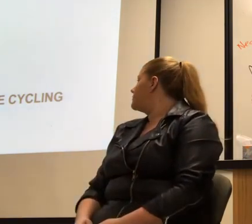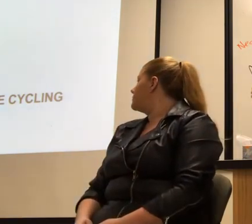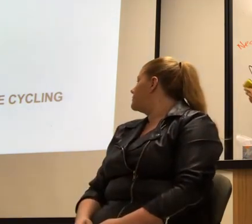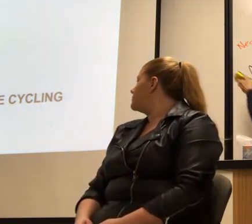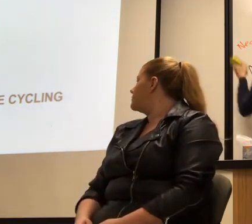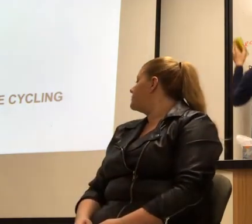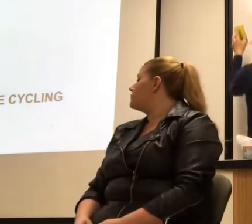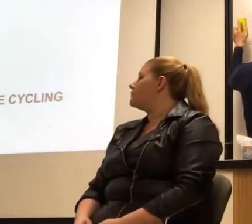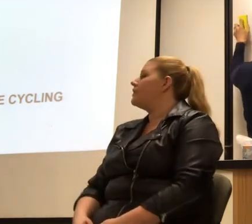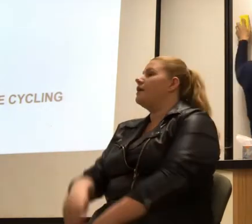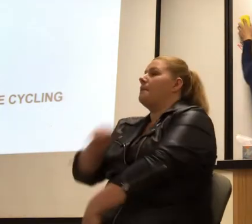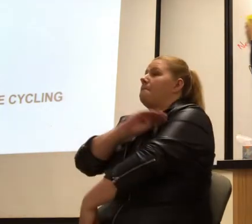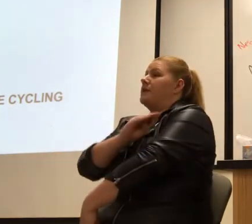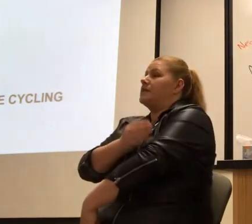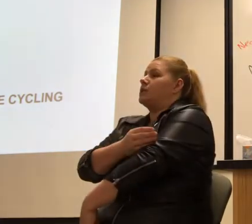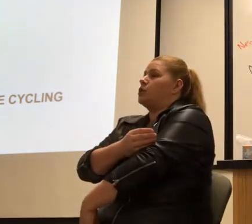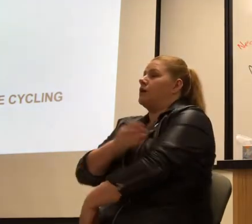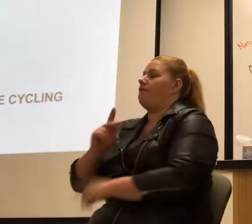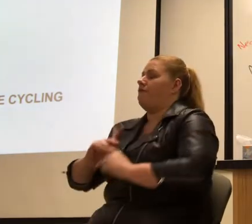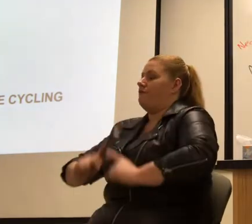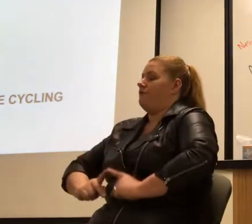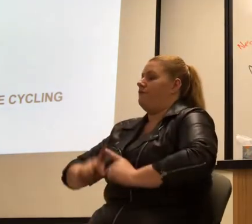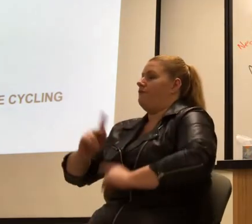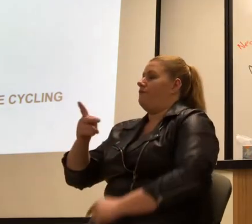online lab.